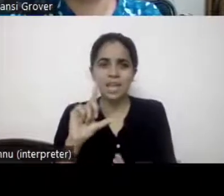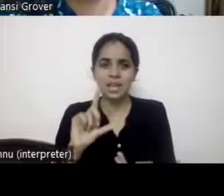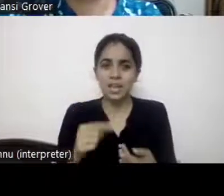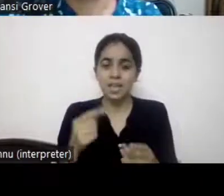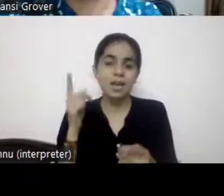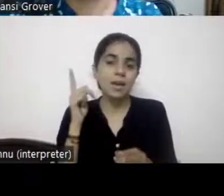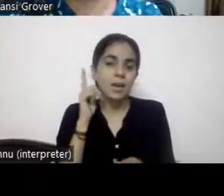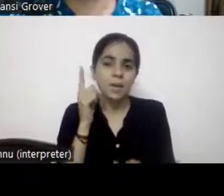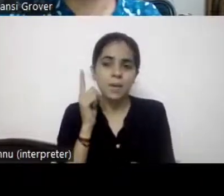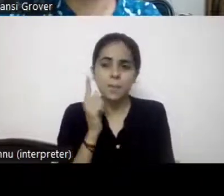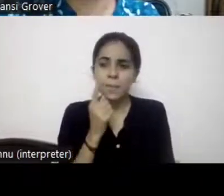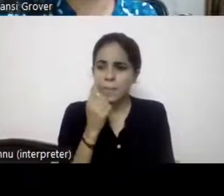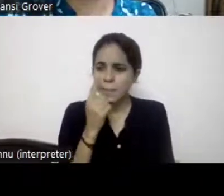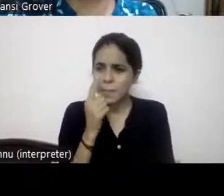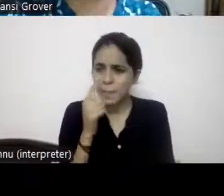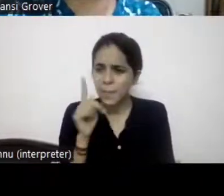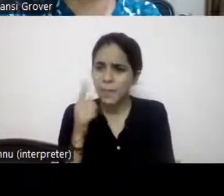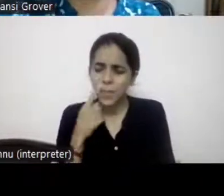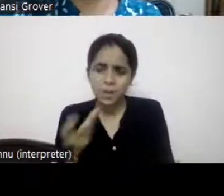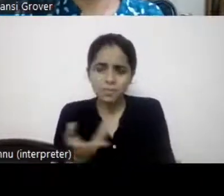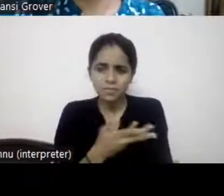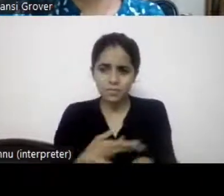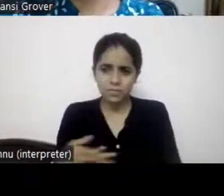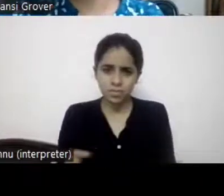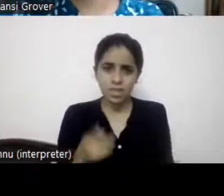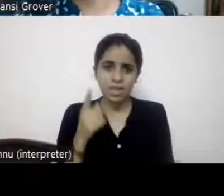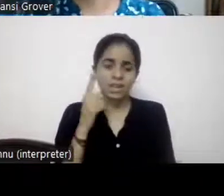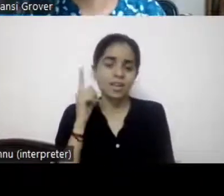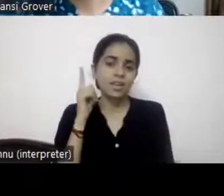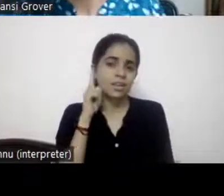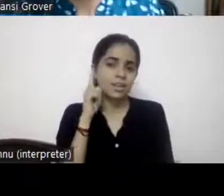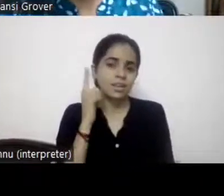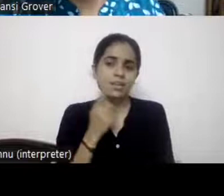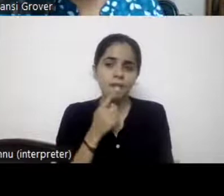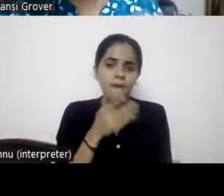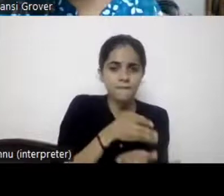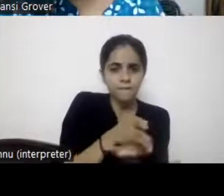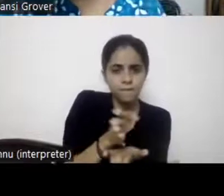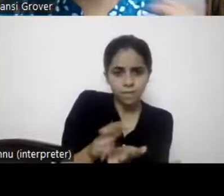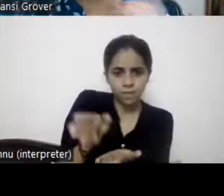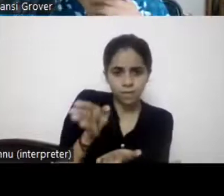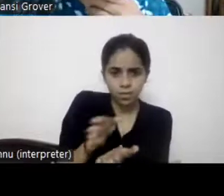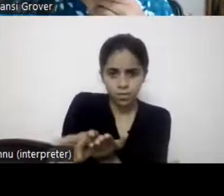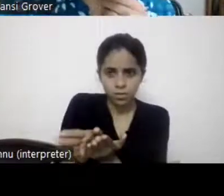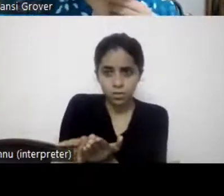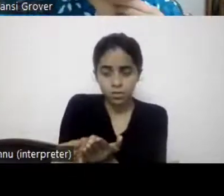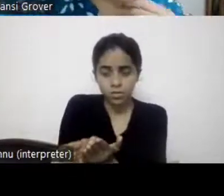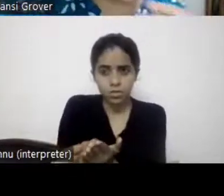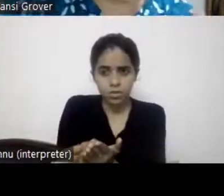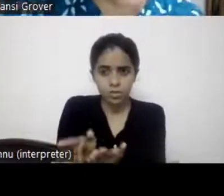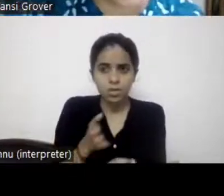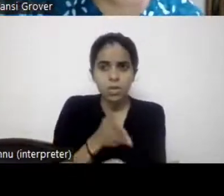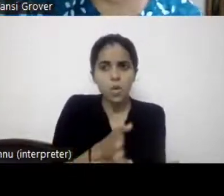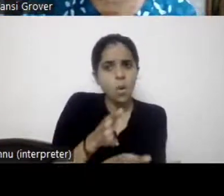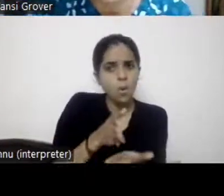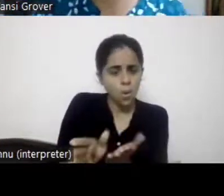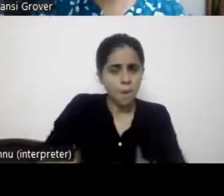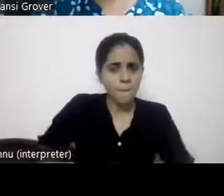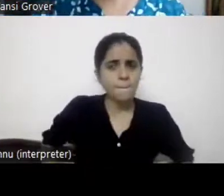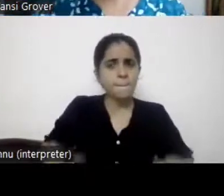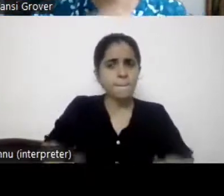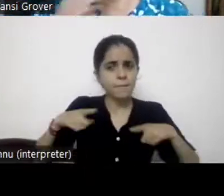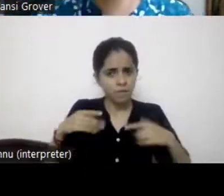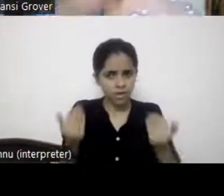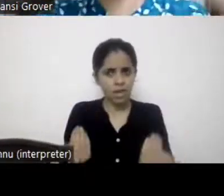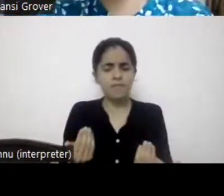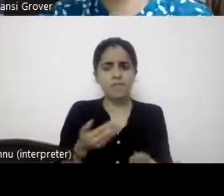parents. Now, when we talk about deaf ways, deaf would have their own ways of living.